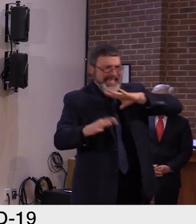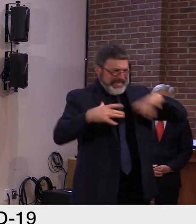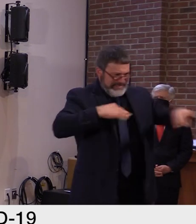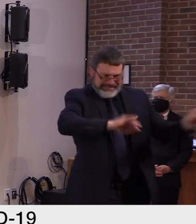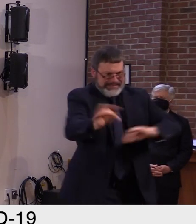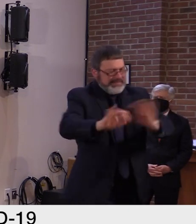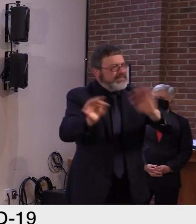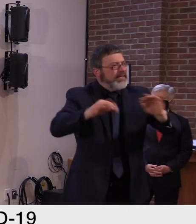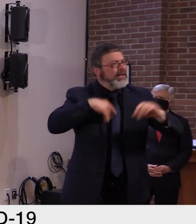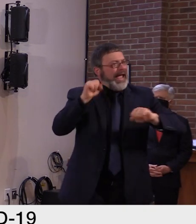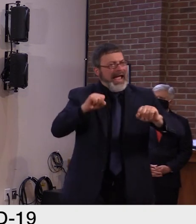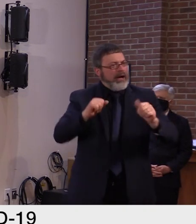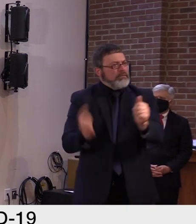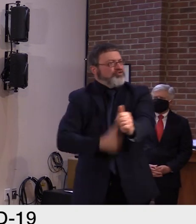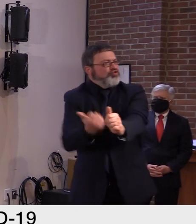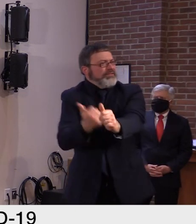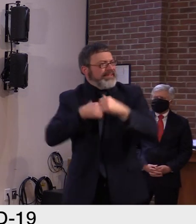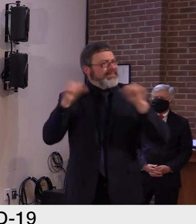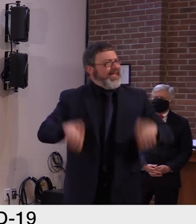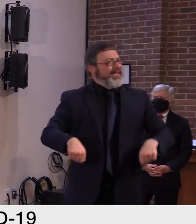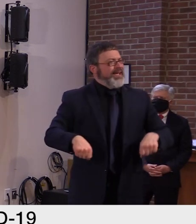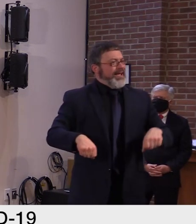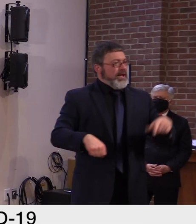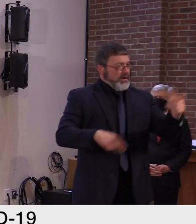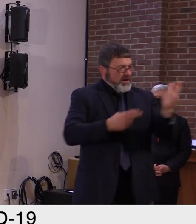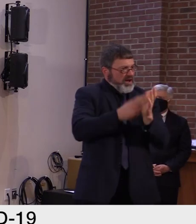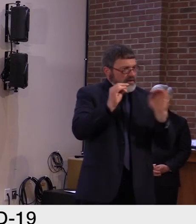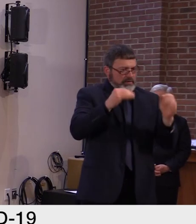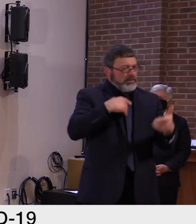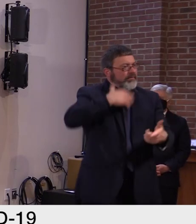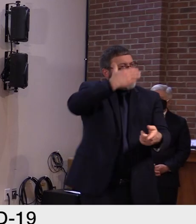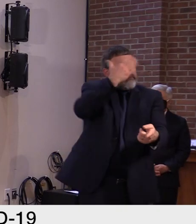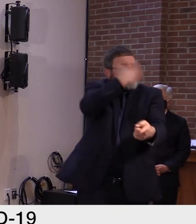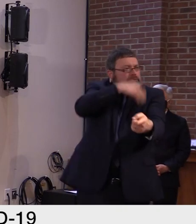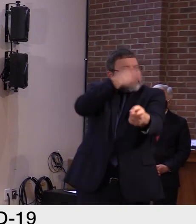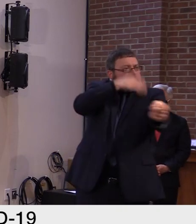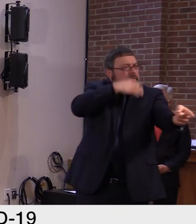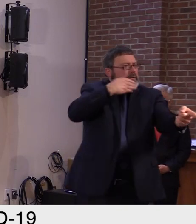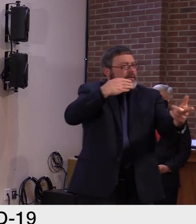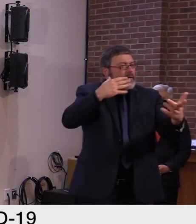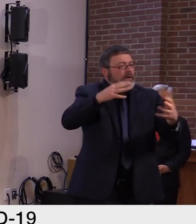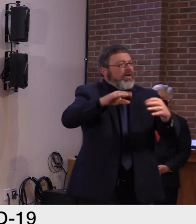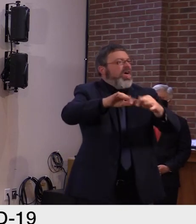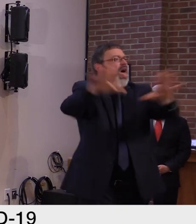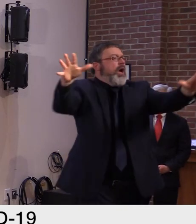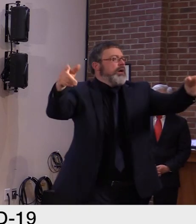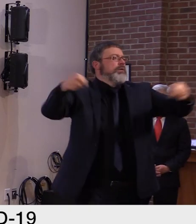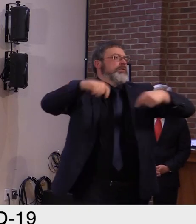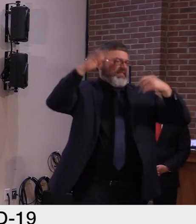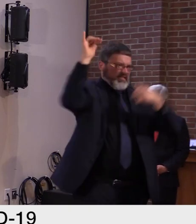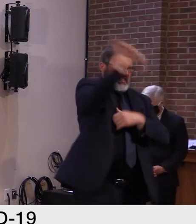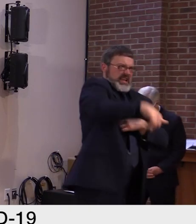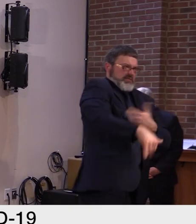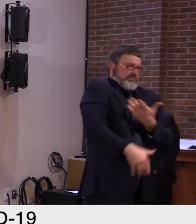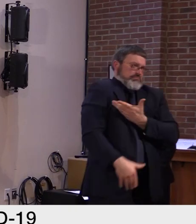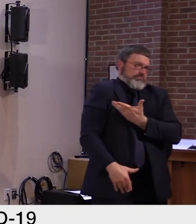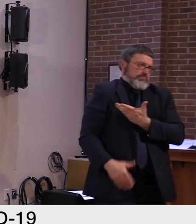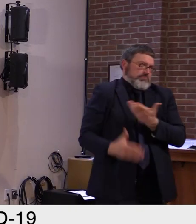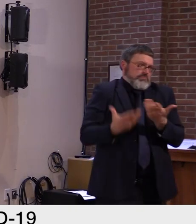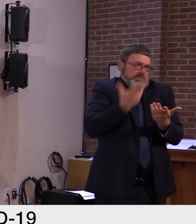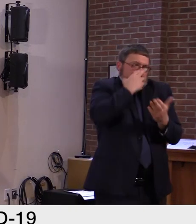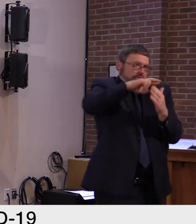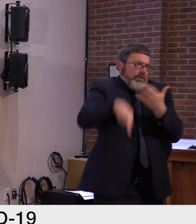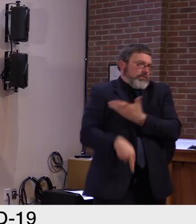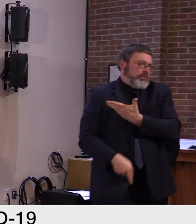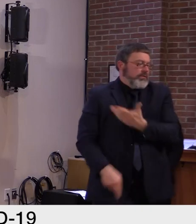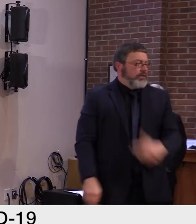slow everything down and could lead to an outbreak somewhere else. You know, a week or two down the road. So it spreads so quick.